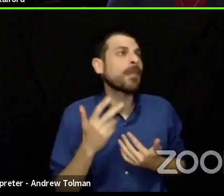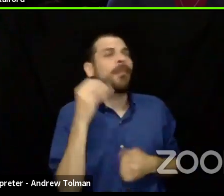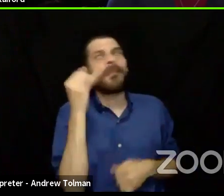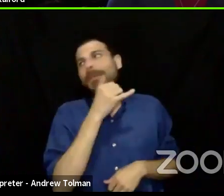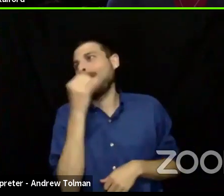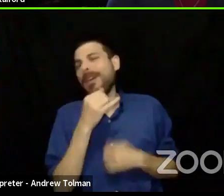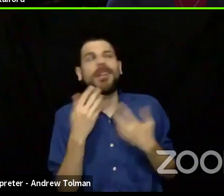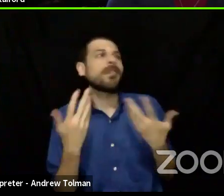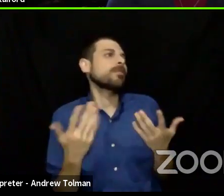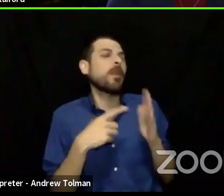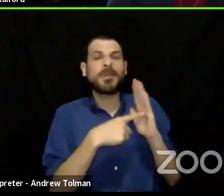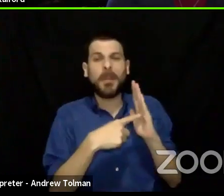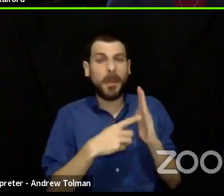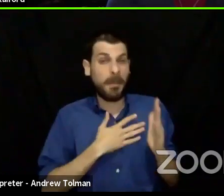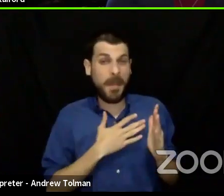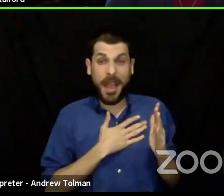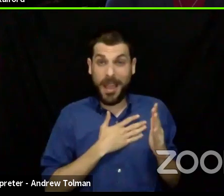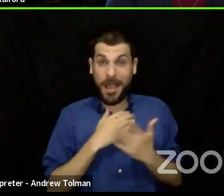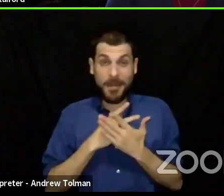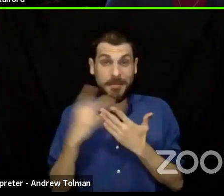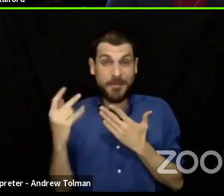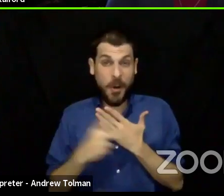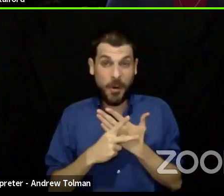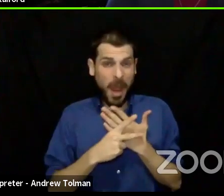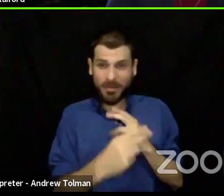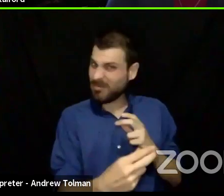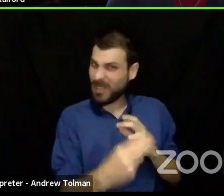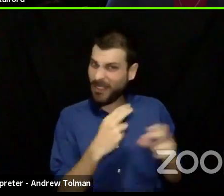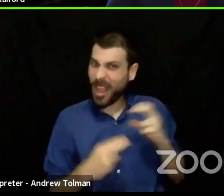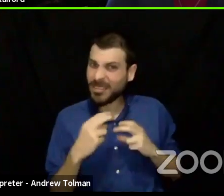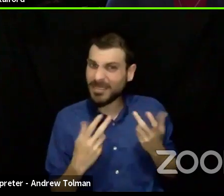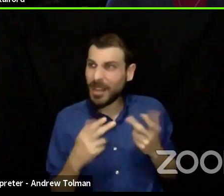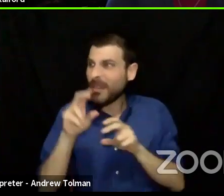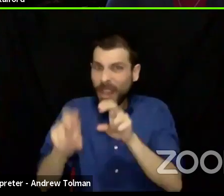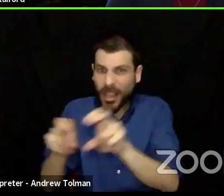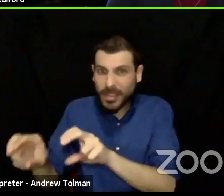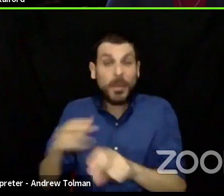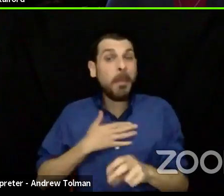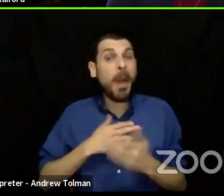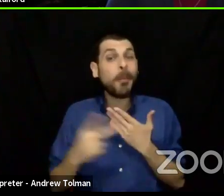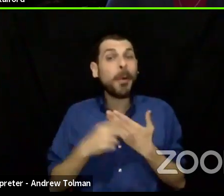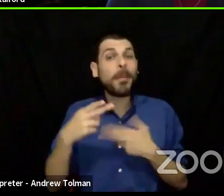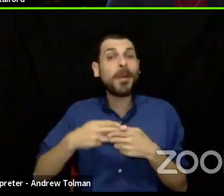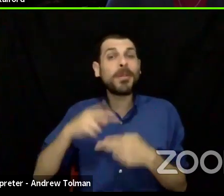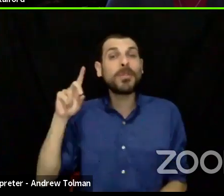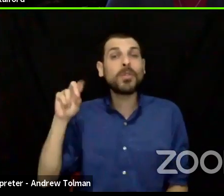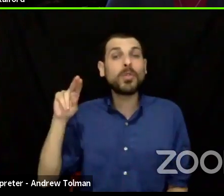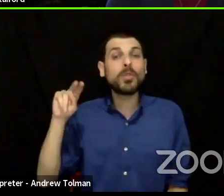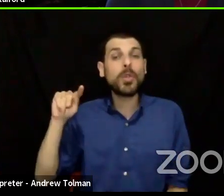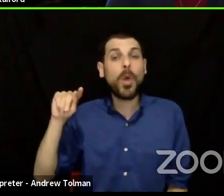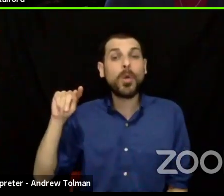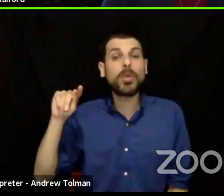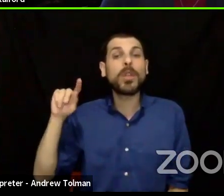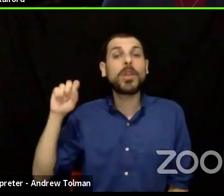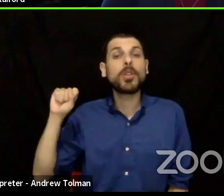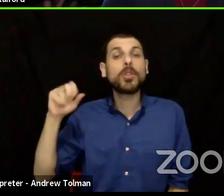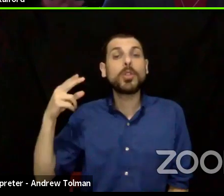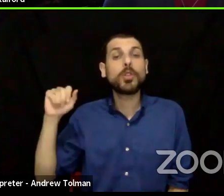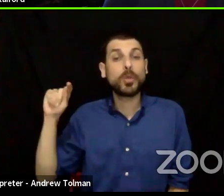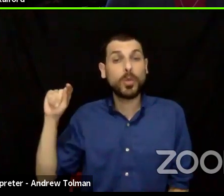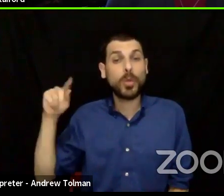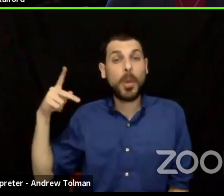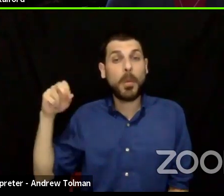programs like mine, the program that my organization has is called Don't Shoot Portland, and it's an anti-violence, you